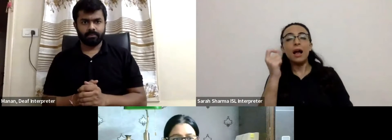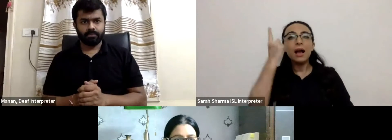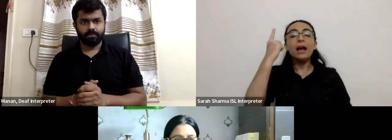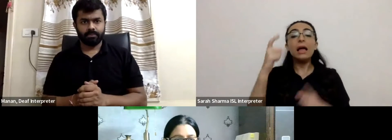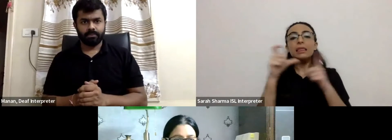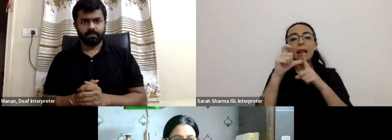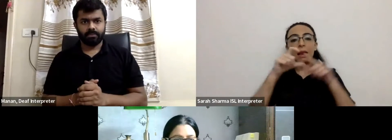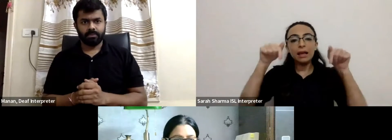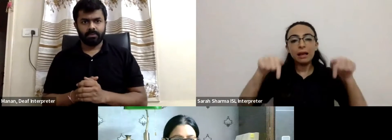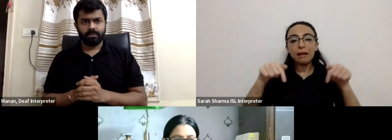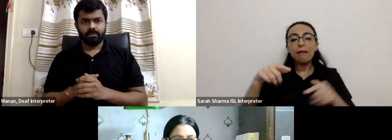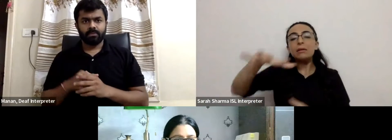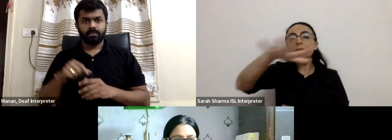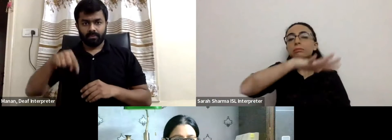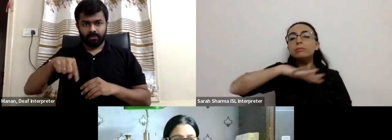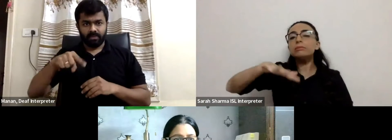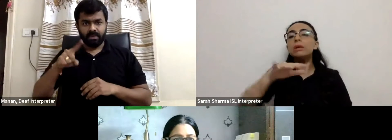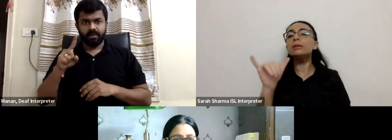of Delhi.